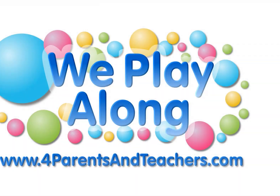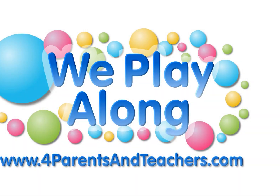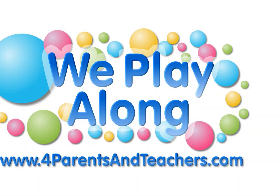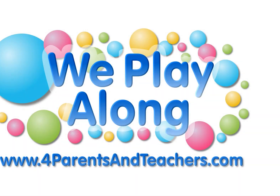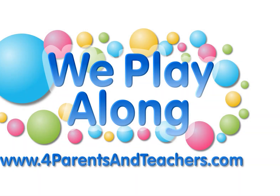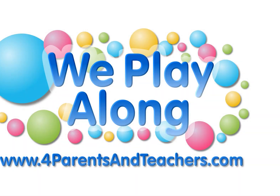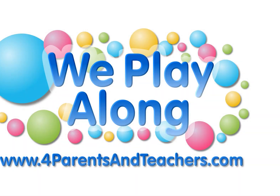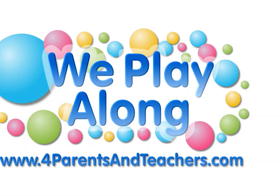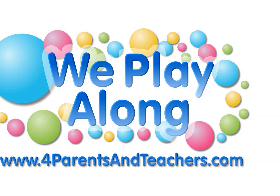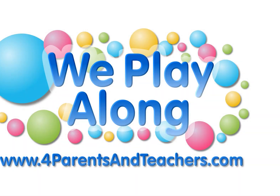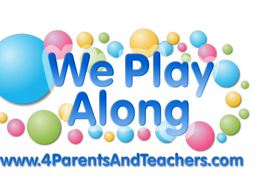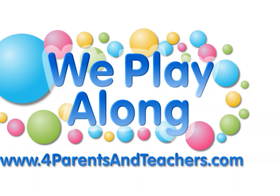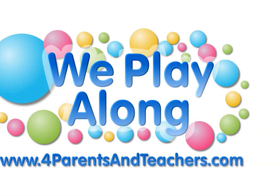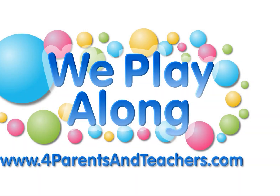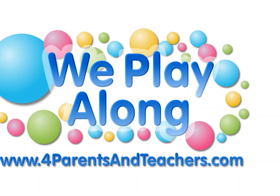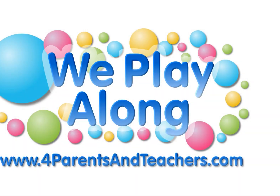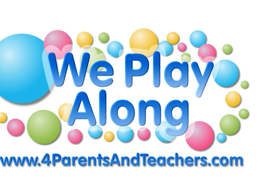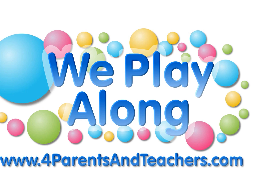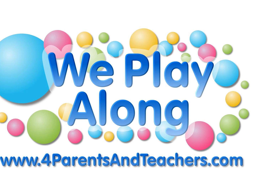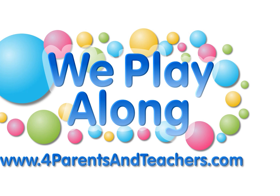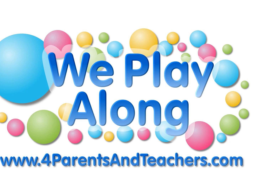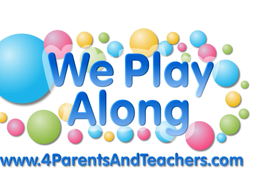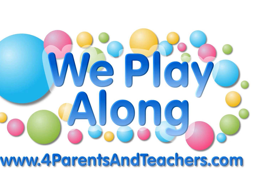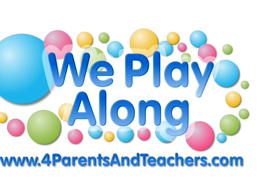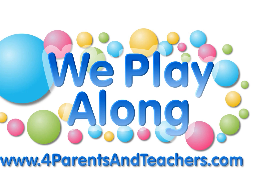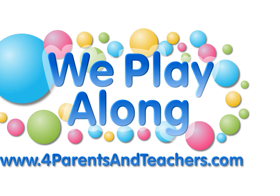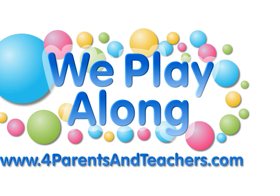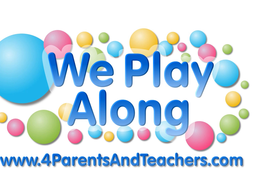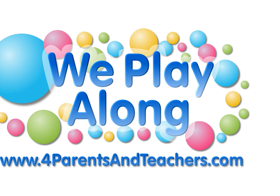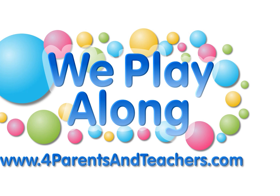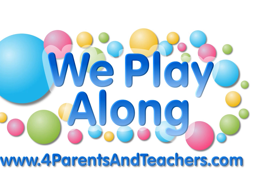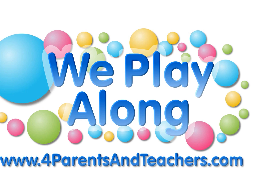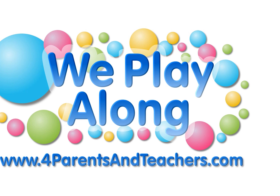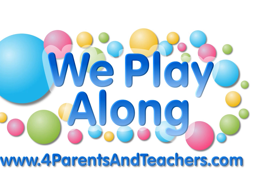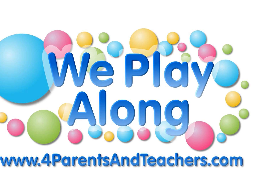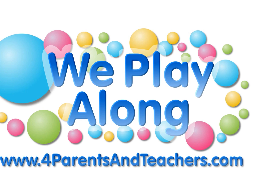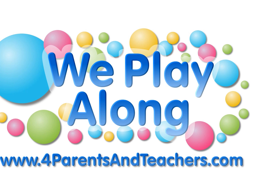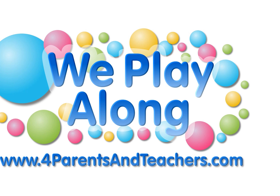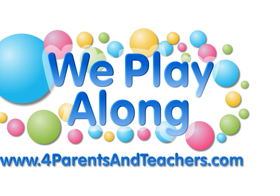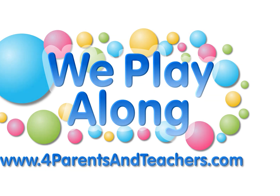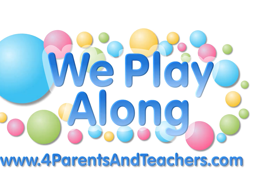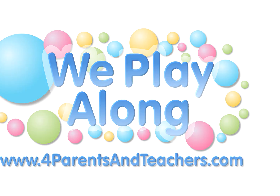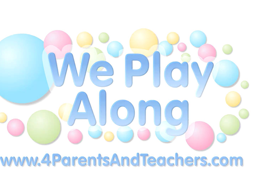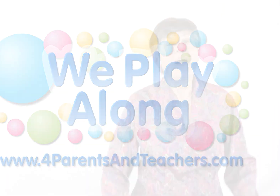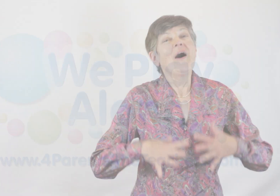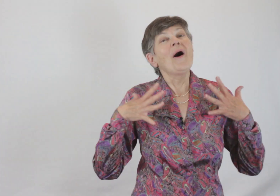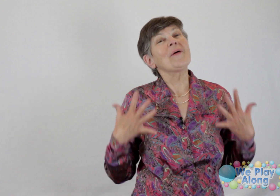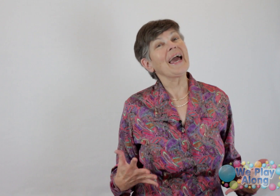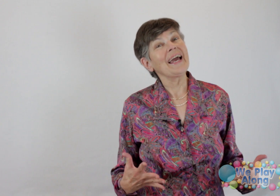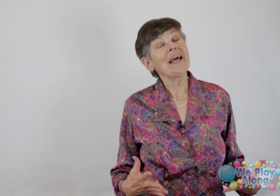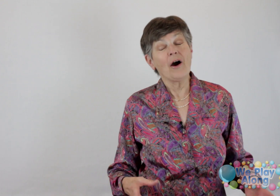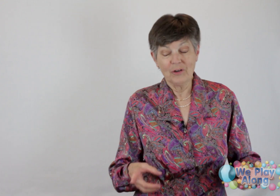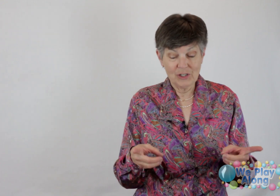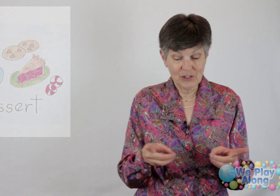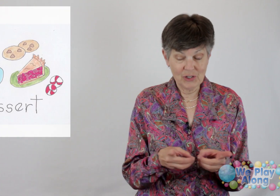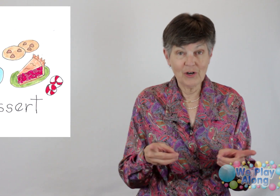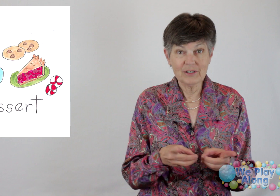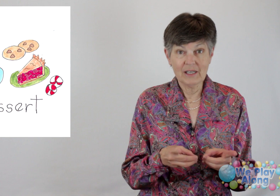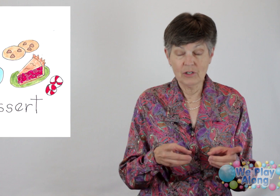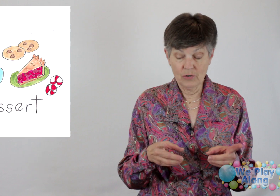play along. Come on and play along. Play, play, play along. Come on and play along. Okay, now desserts, and to do